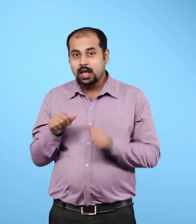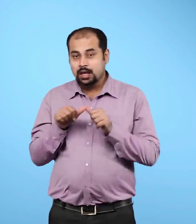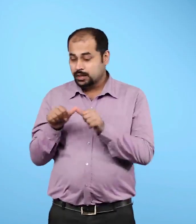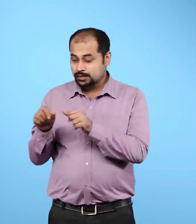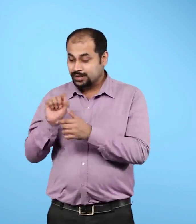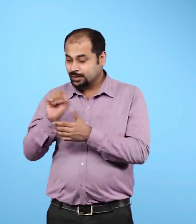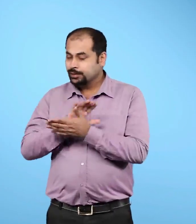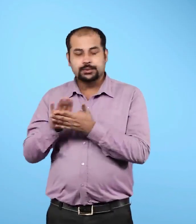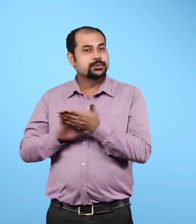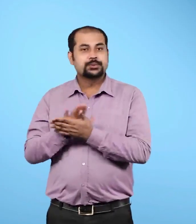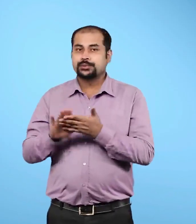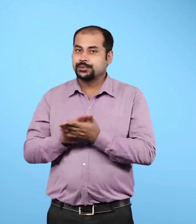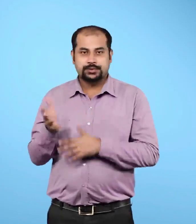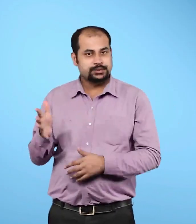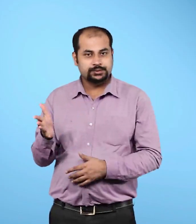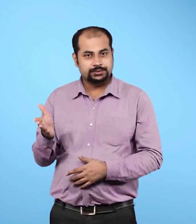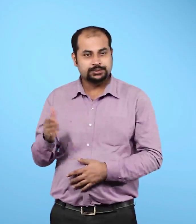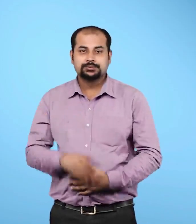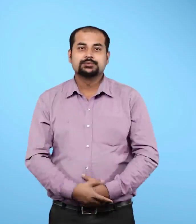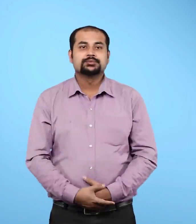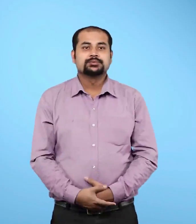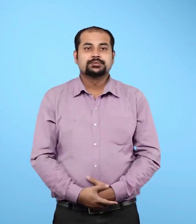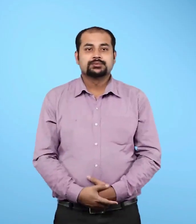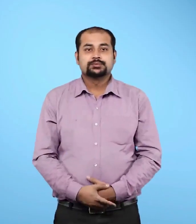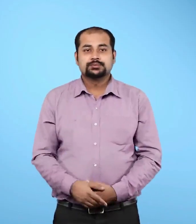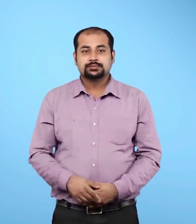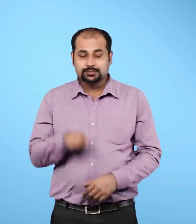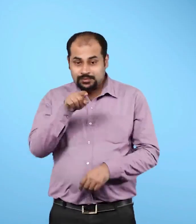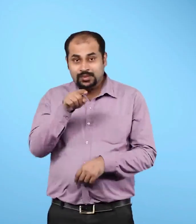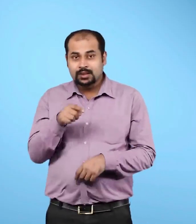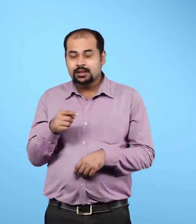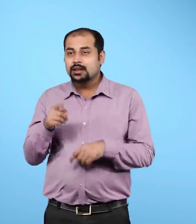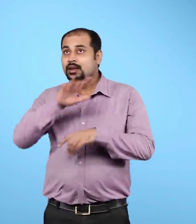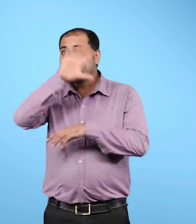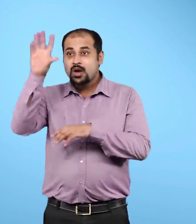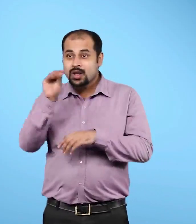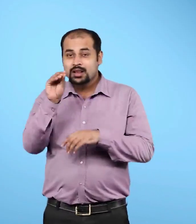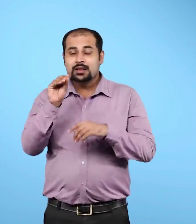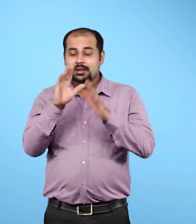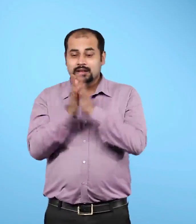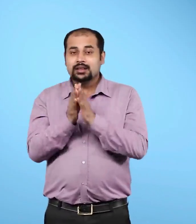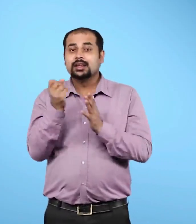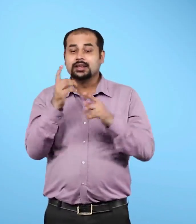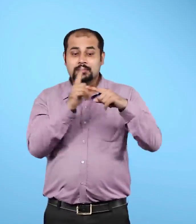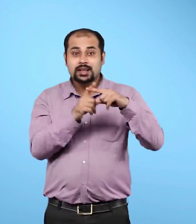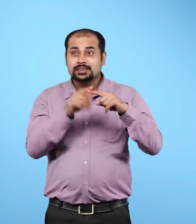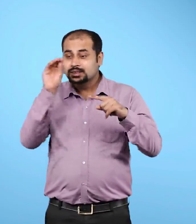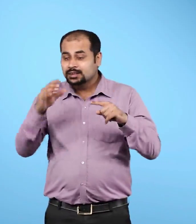has space in both columns for writing answers. At right side of table,